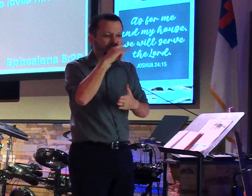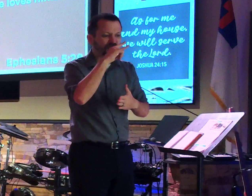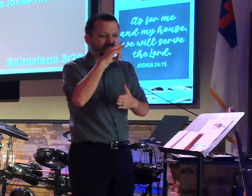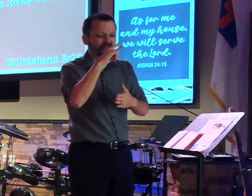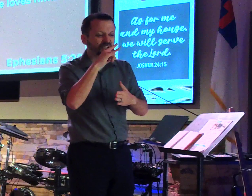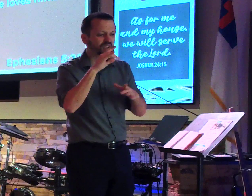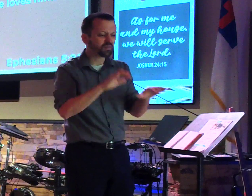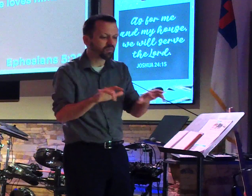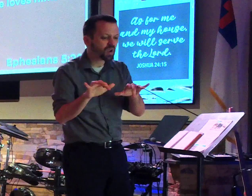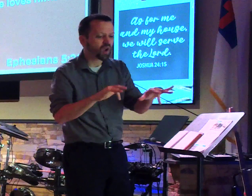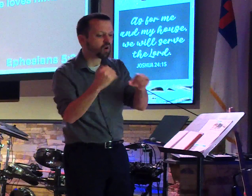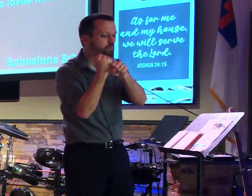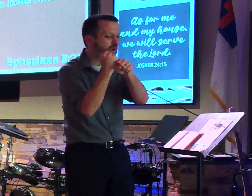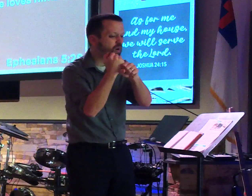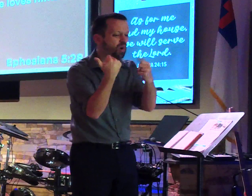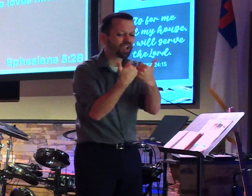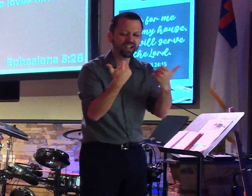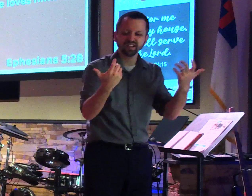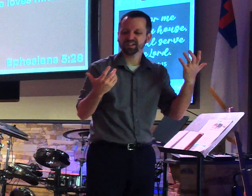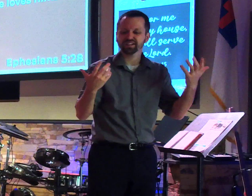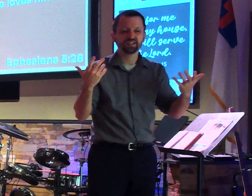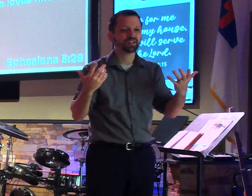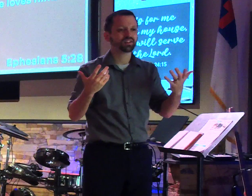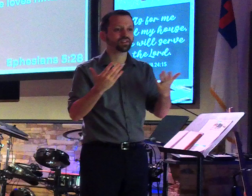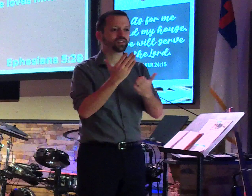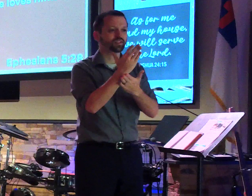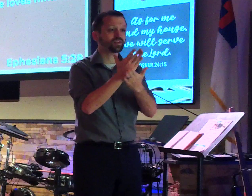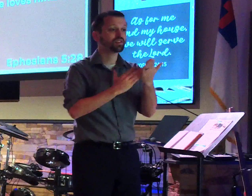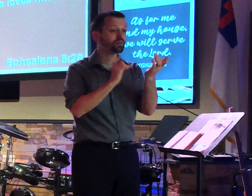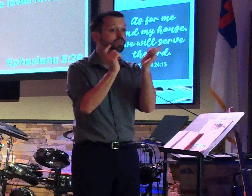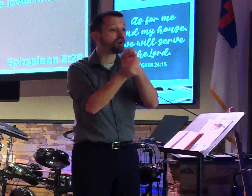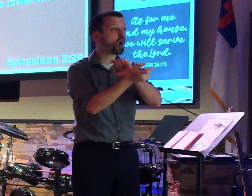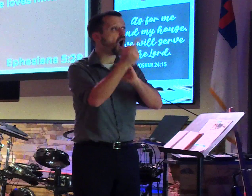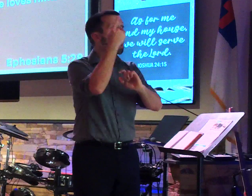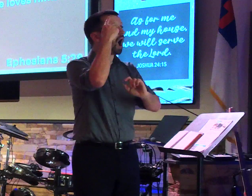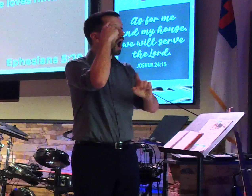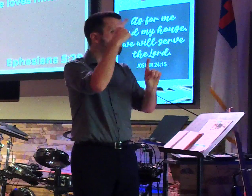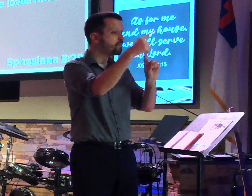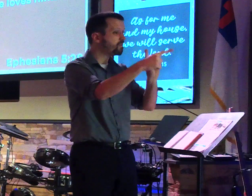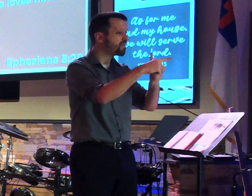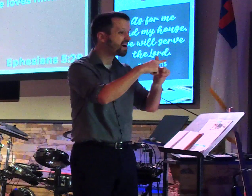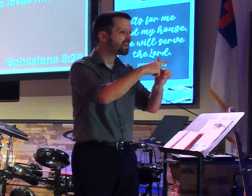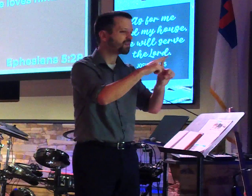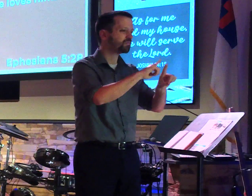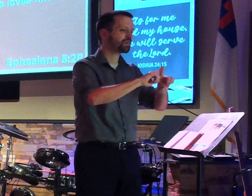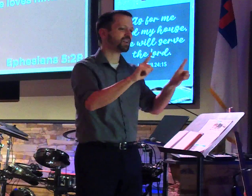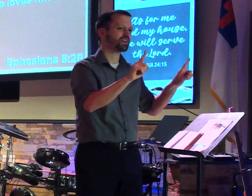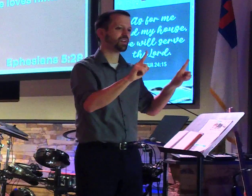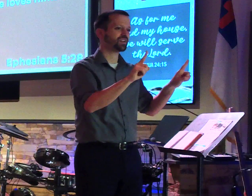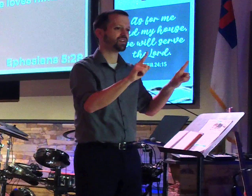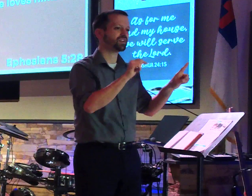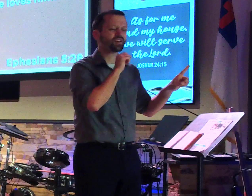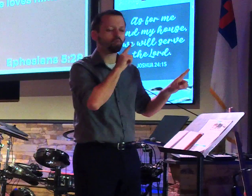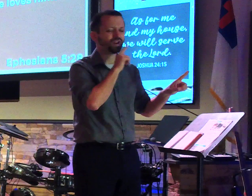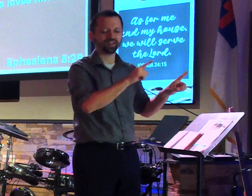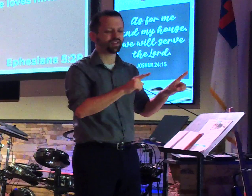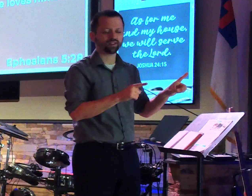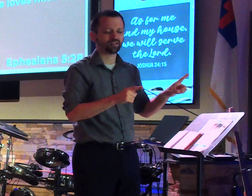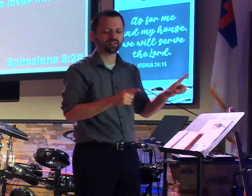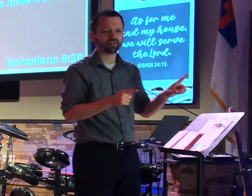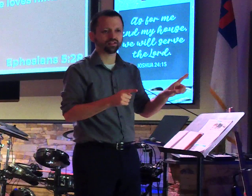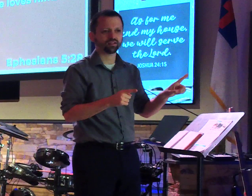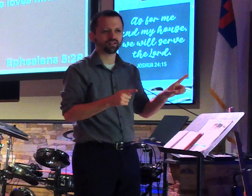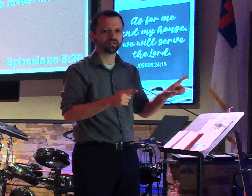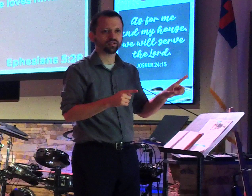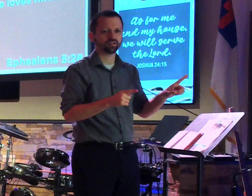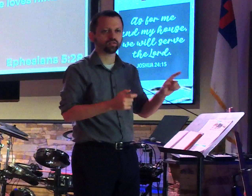piano recitals. So some changes seem good, but then they're not so good. But